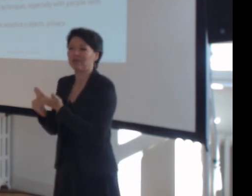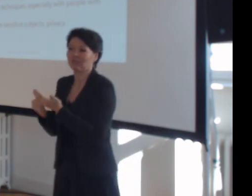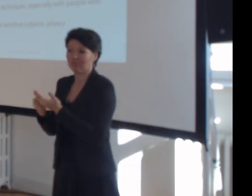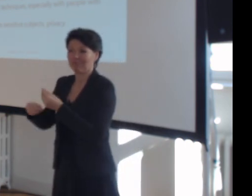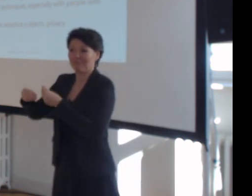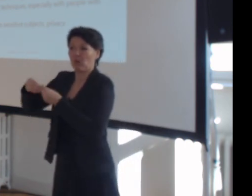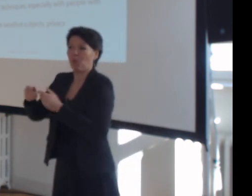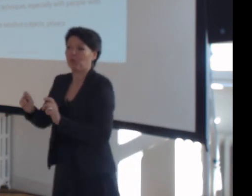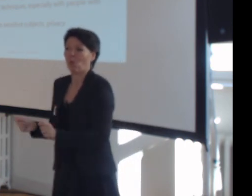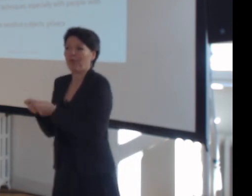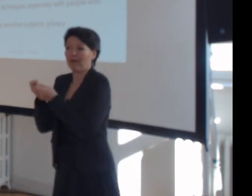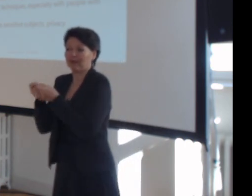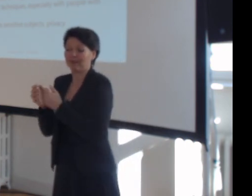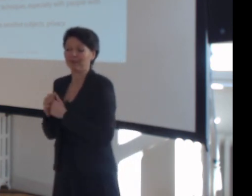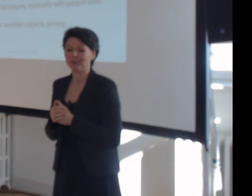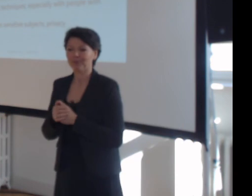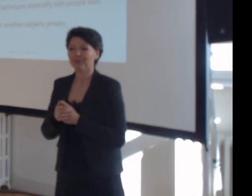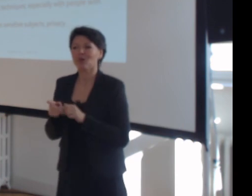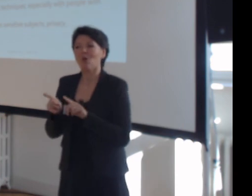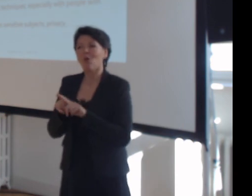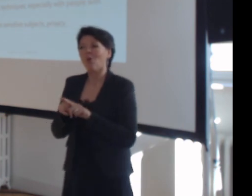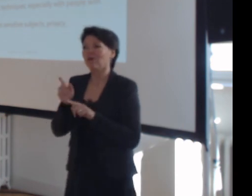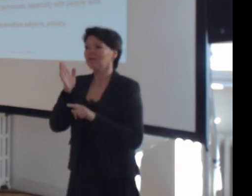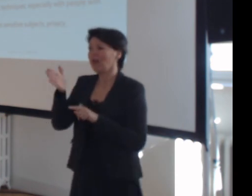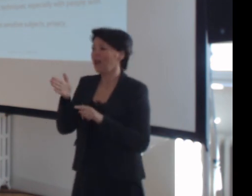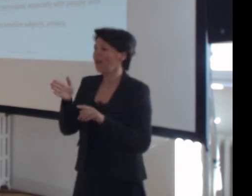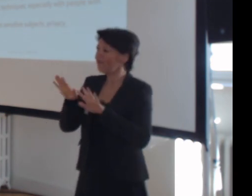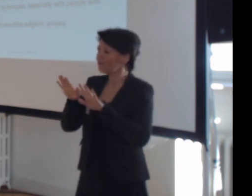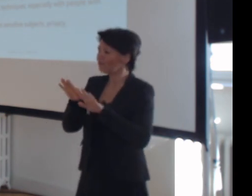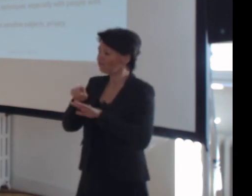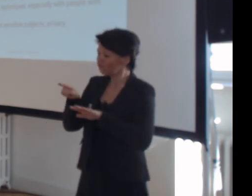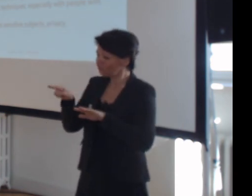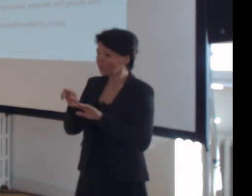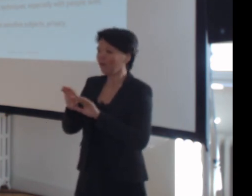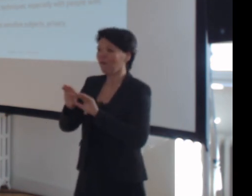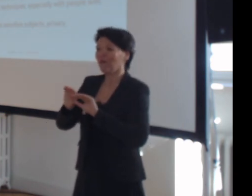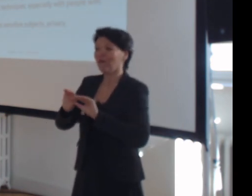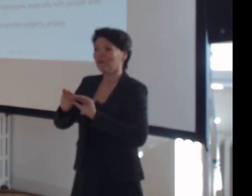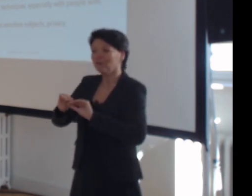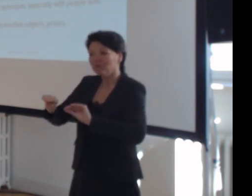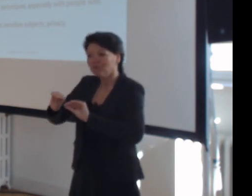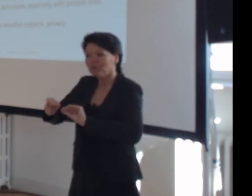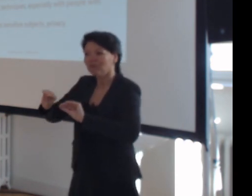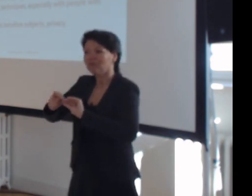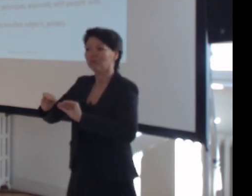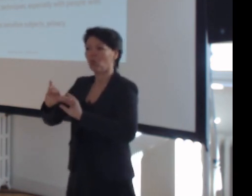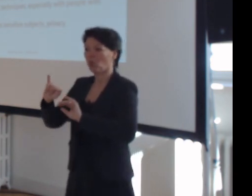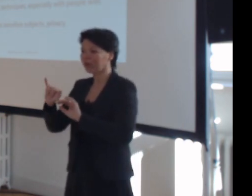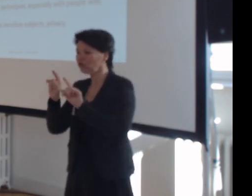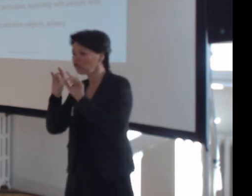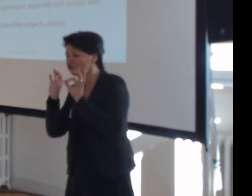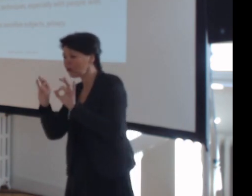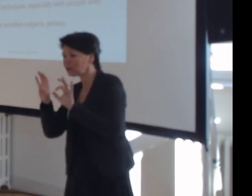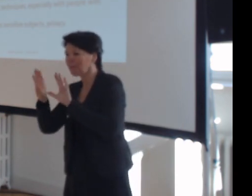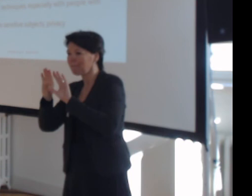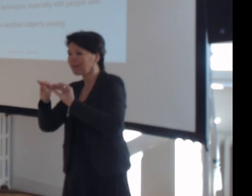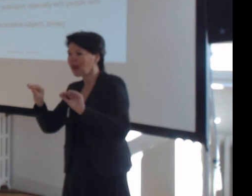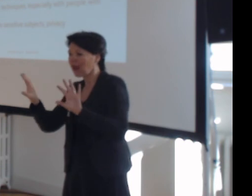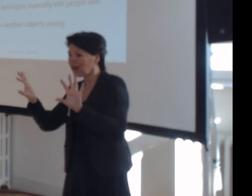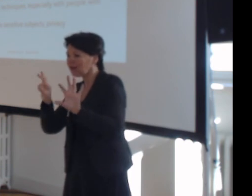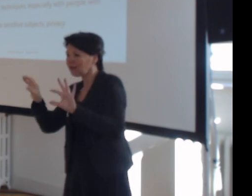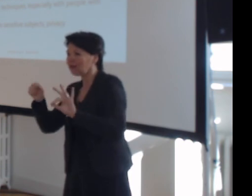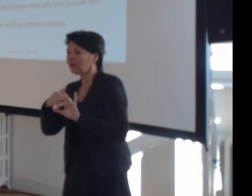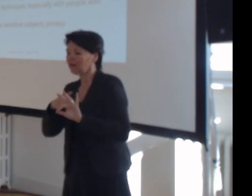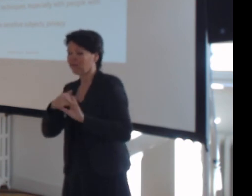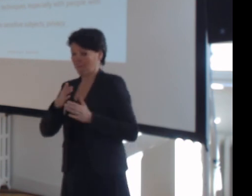will prepare them for setting up a reminiscence activity, selecting the right material for your users, because it's